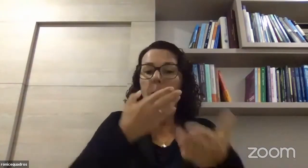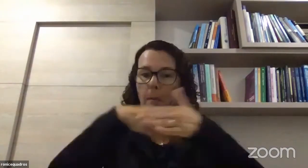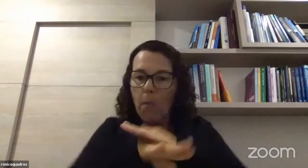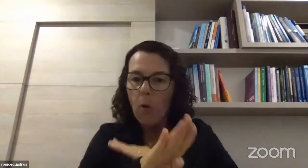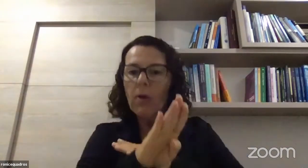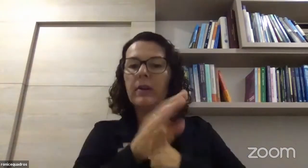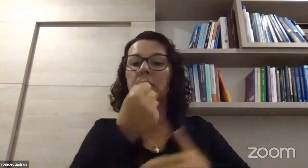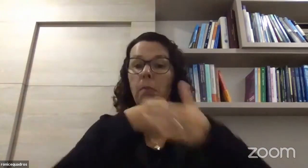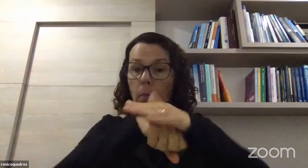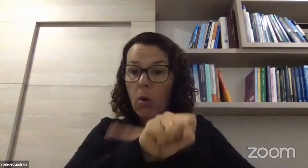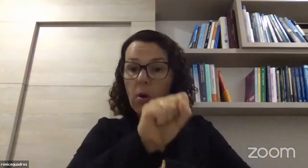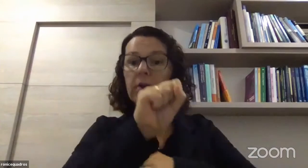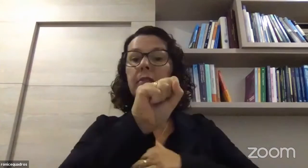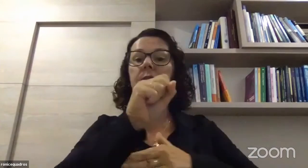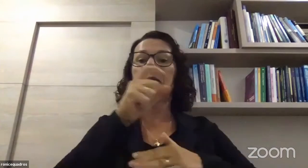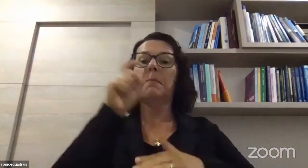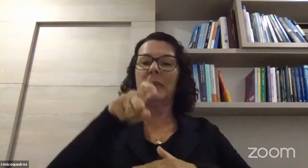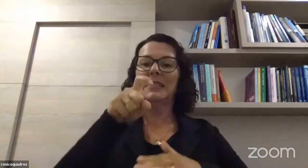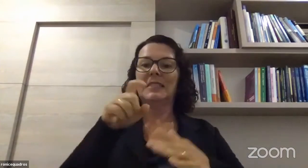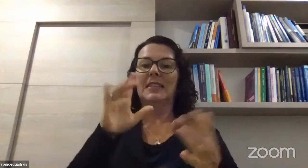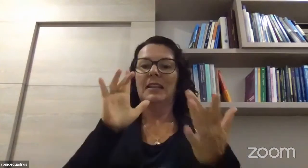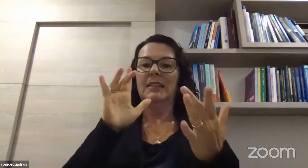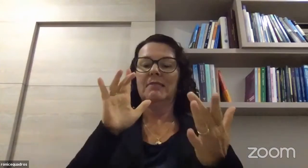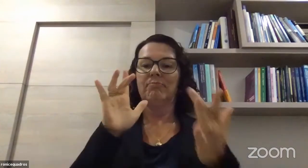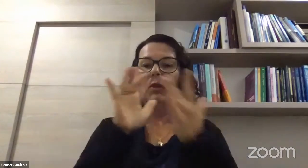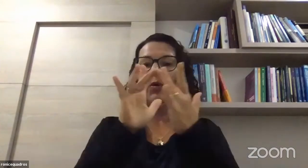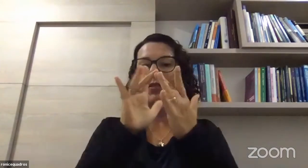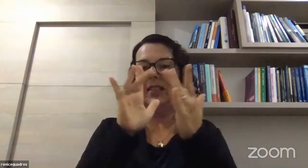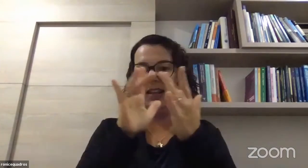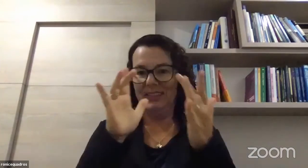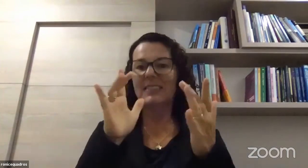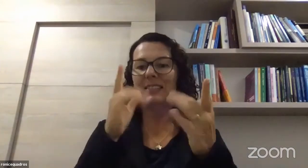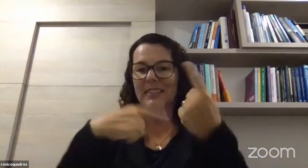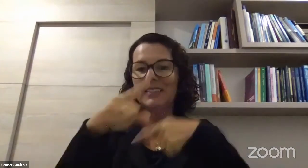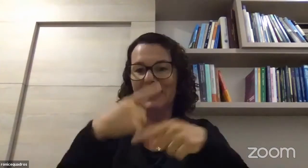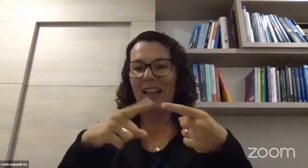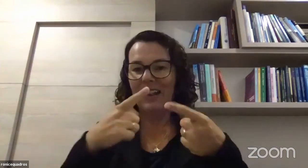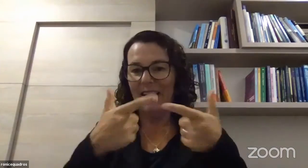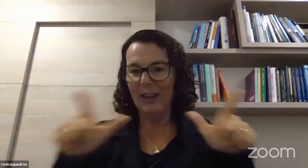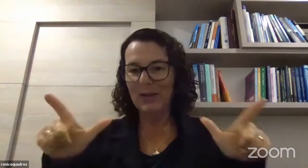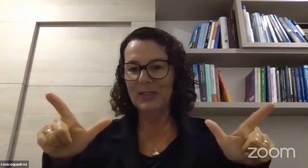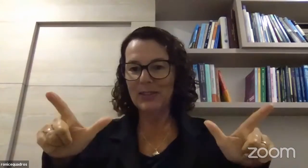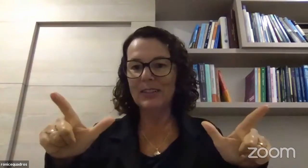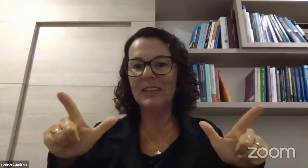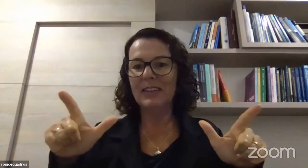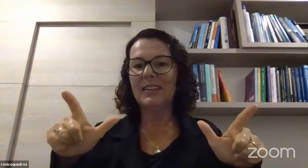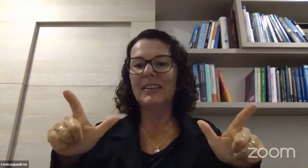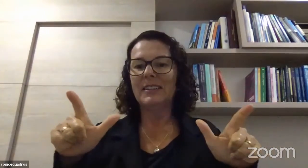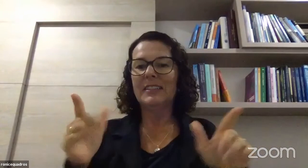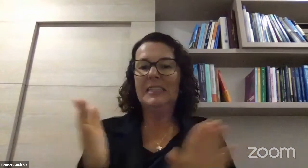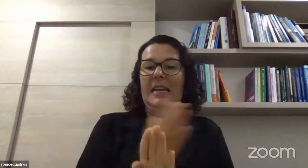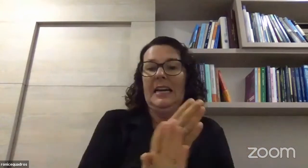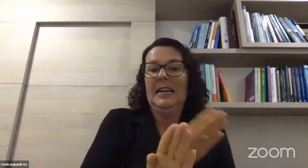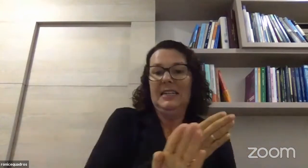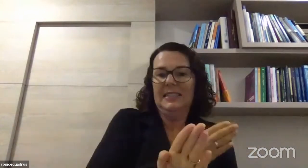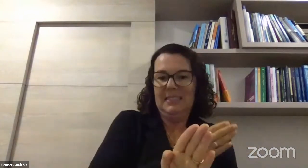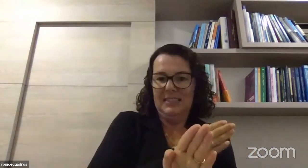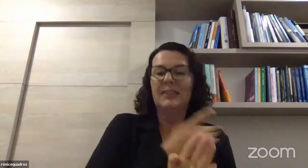acquire sign language prior to education. So they need